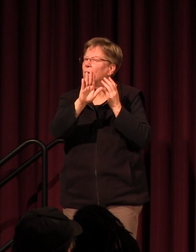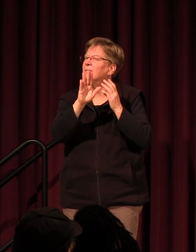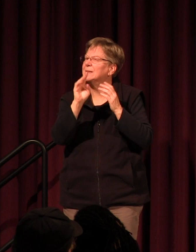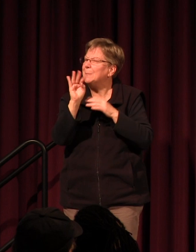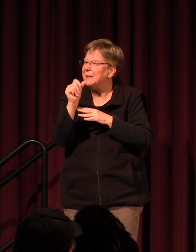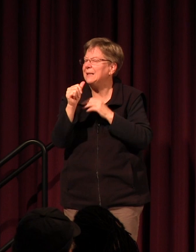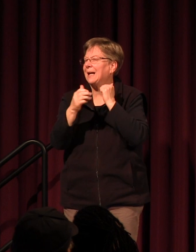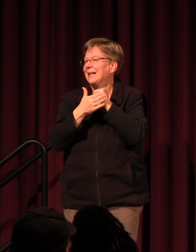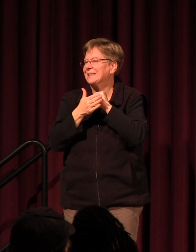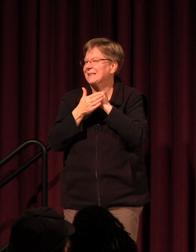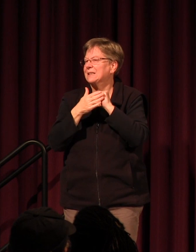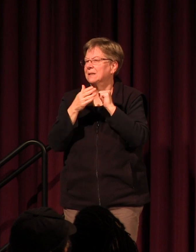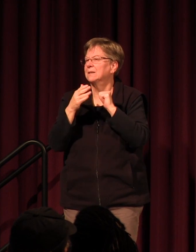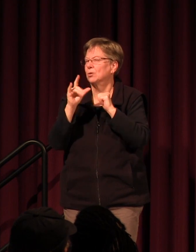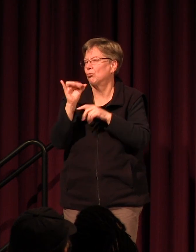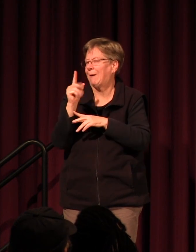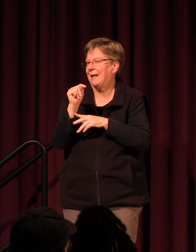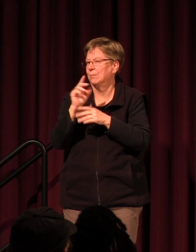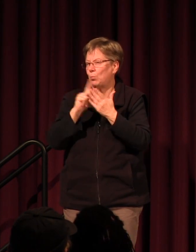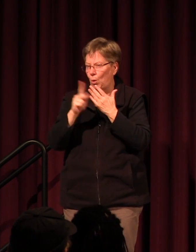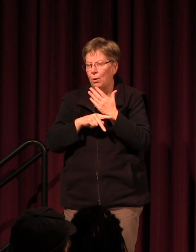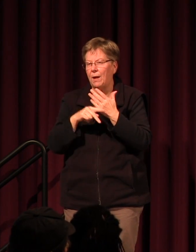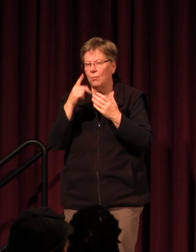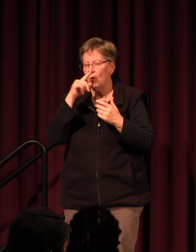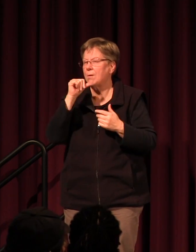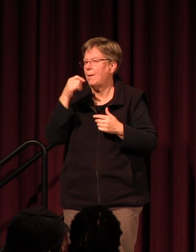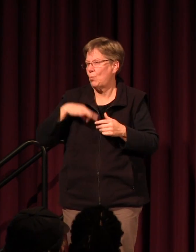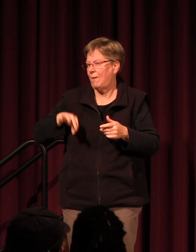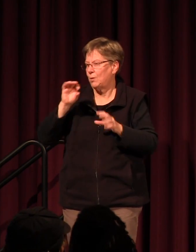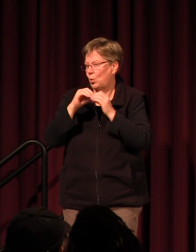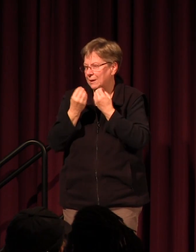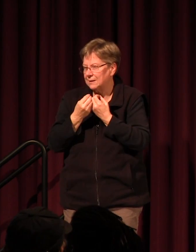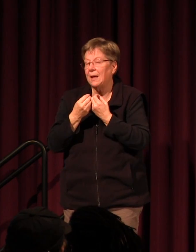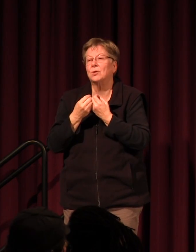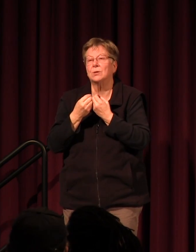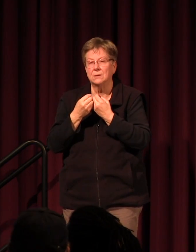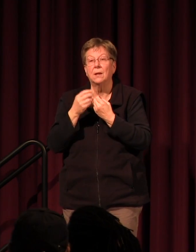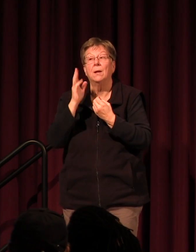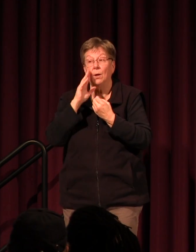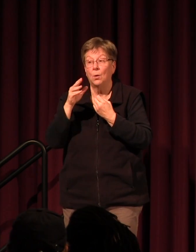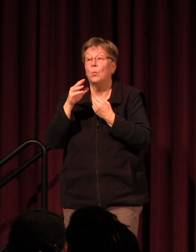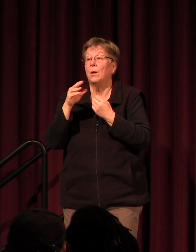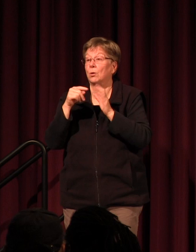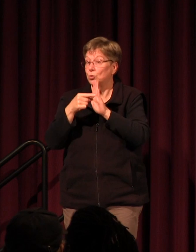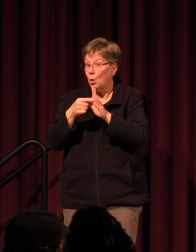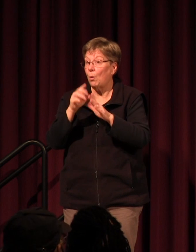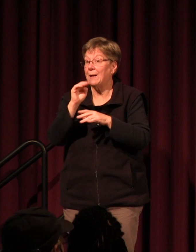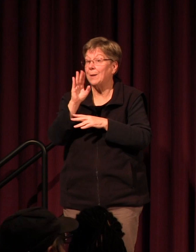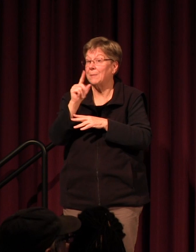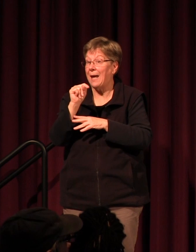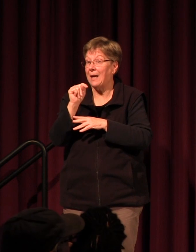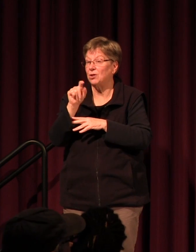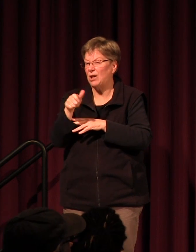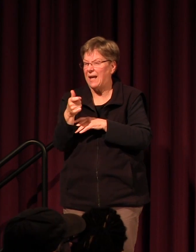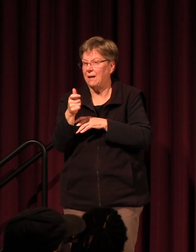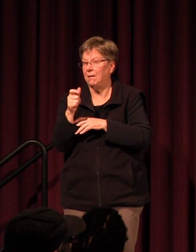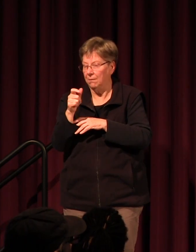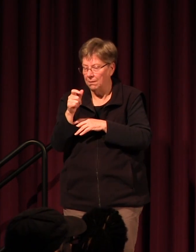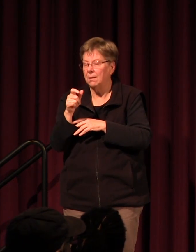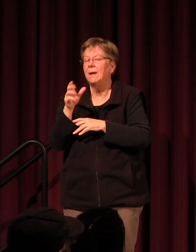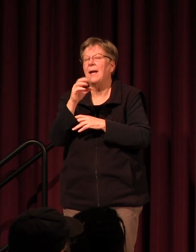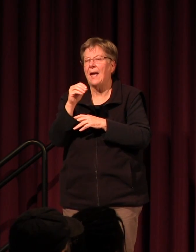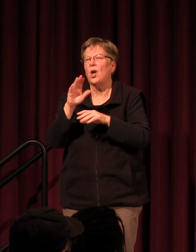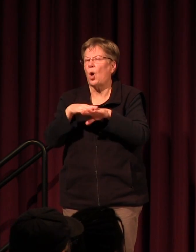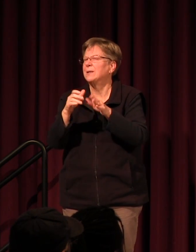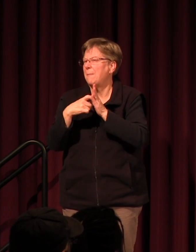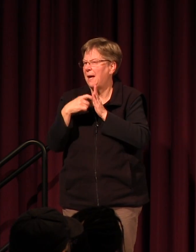Media Assistance Grants Program to nonprofit organizations, and will both air on MCAT channel 189 and be available on demand